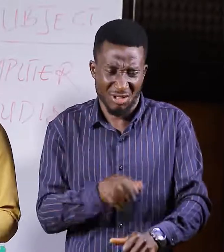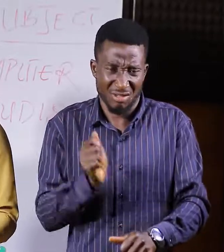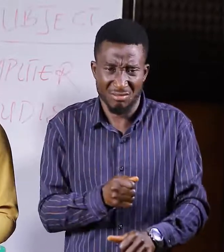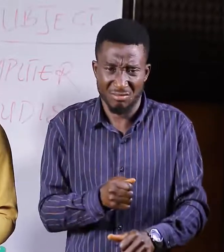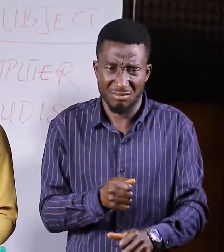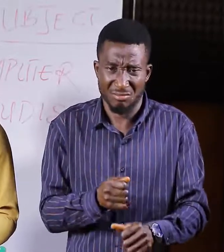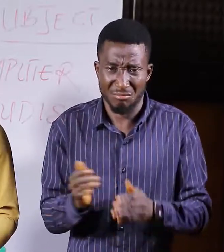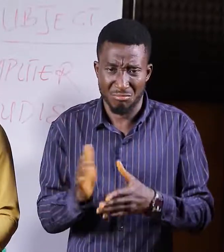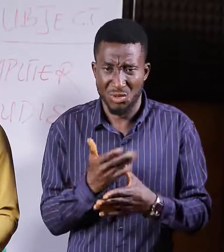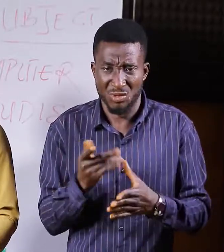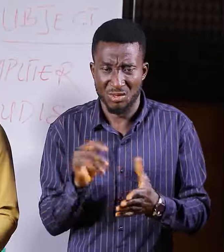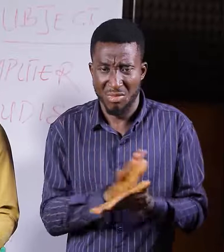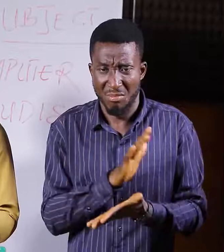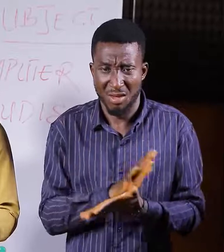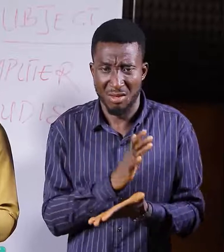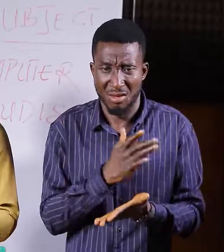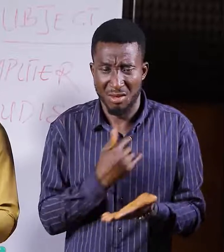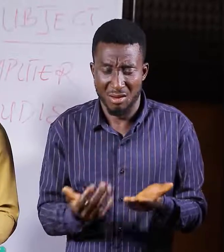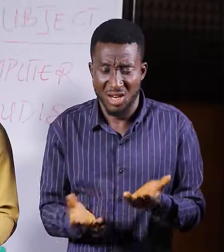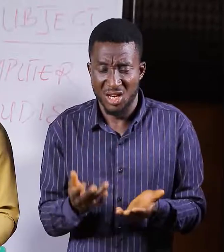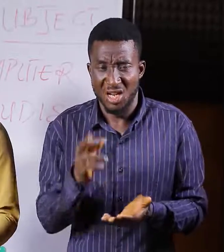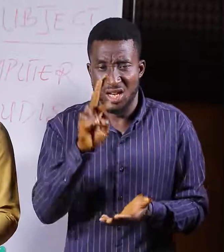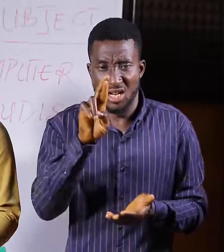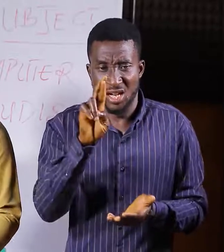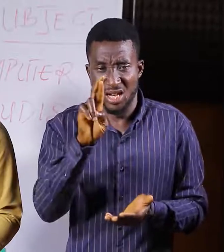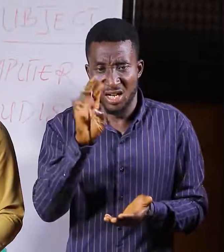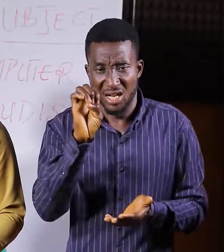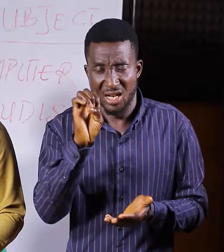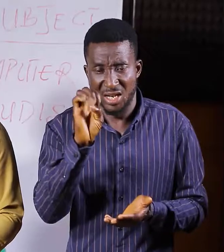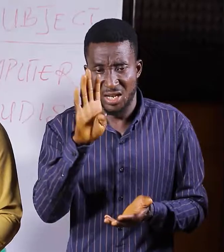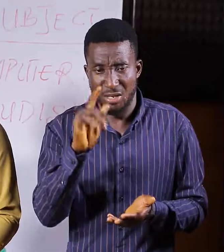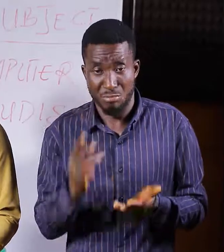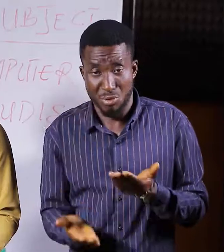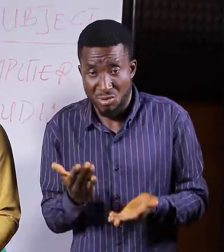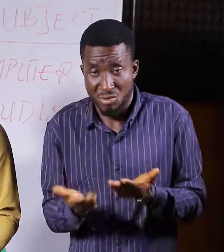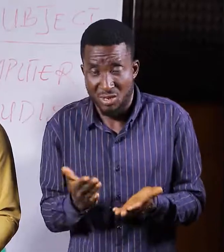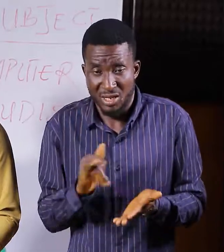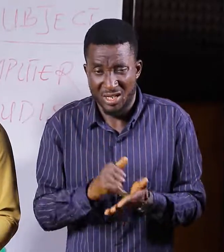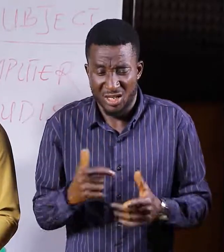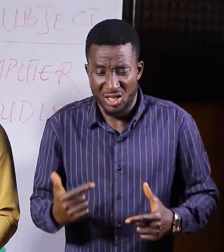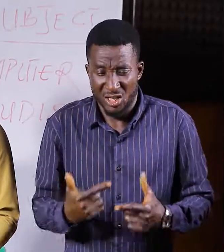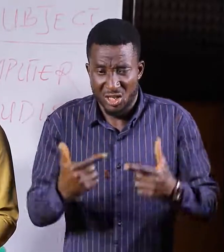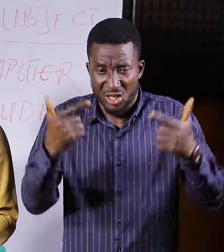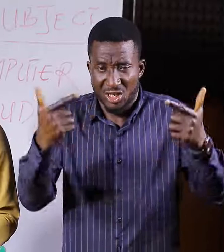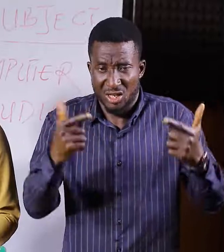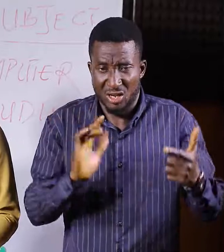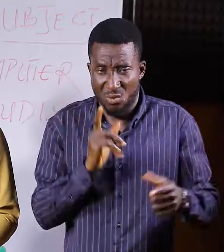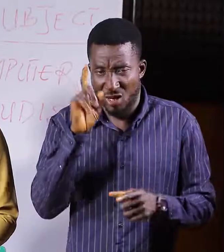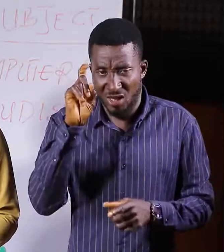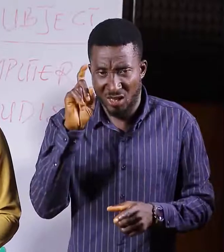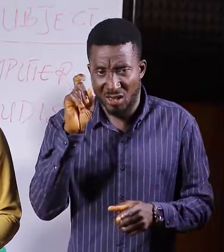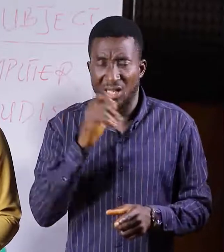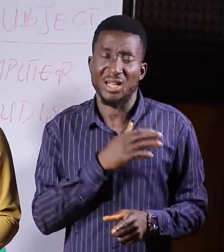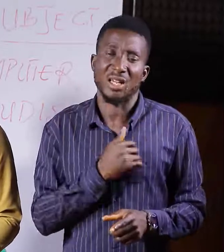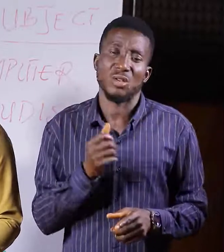a striking between the paper and the ribbons and the ink. Then it's able to generate our text